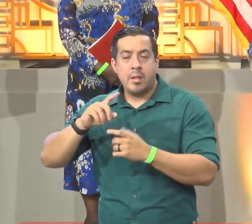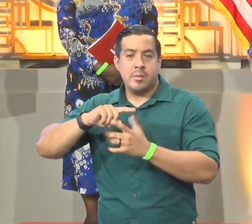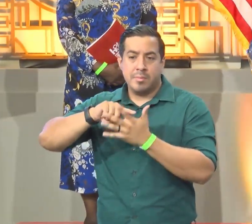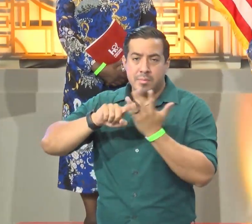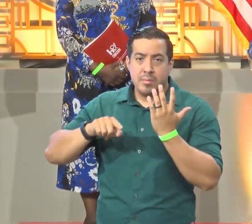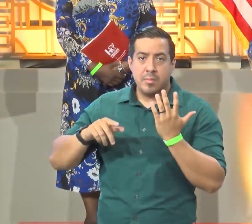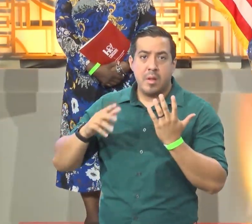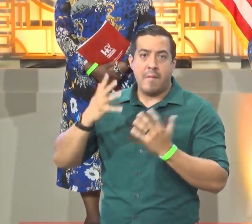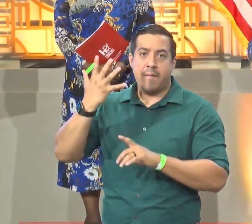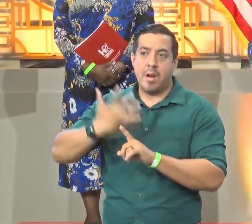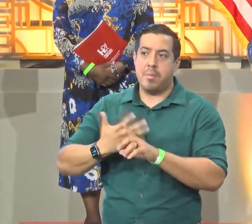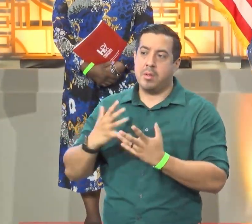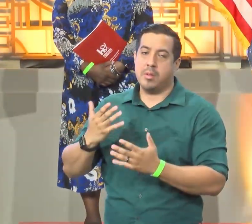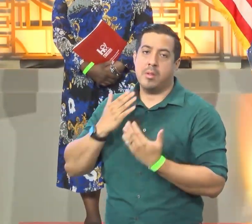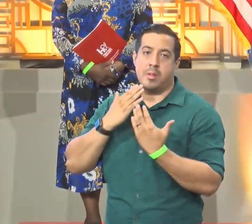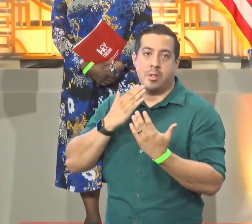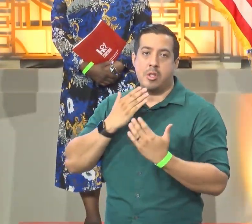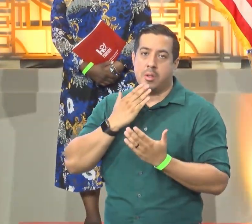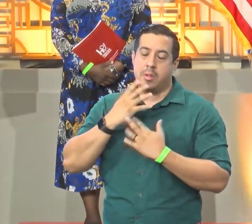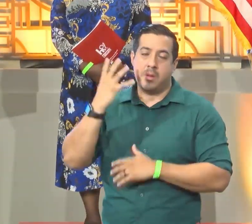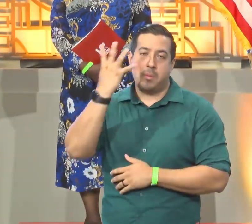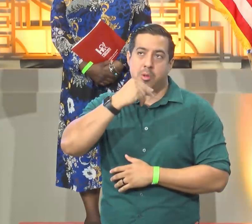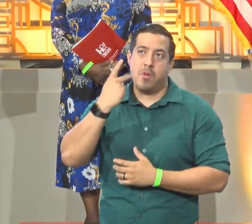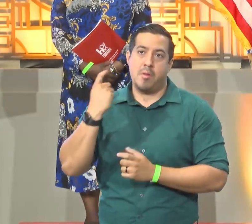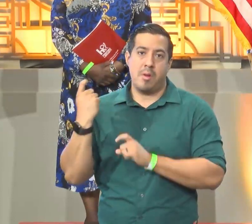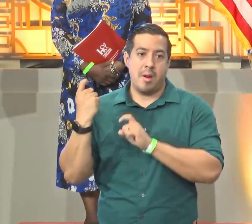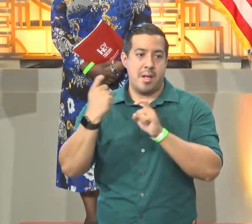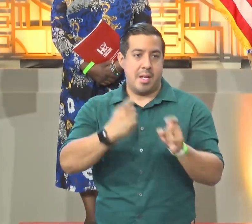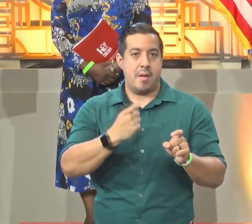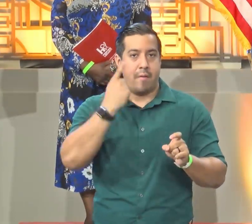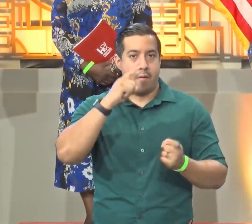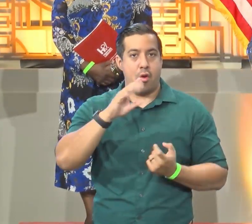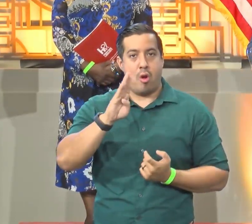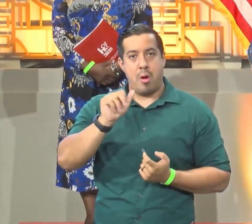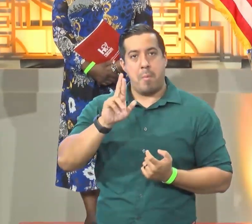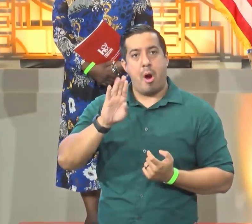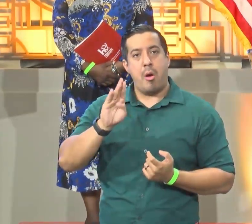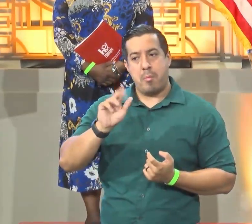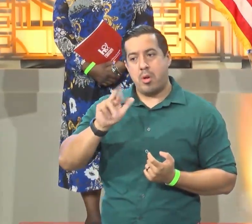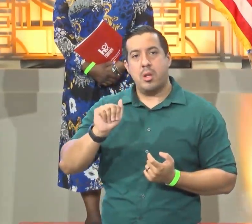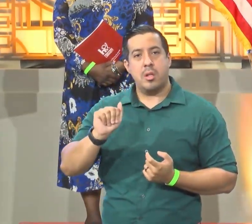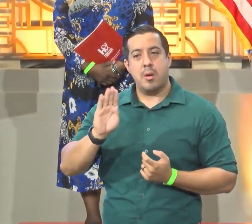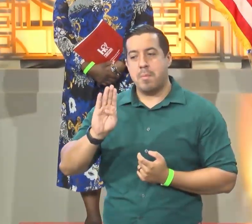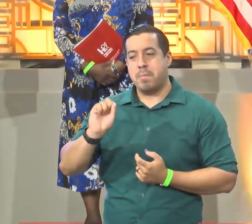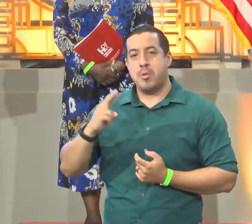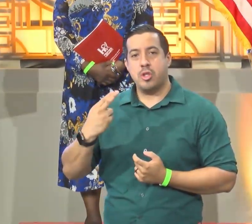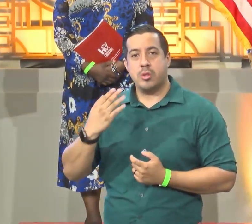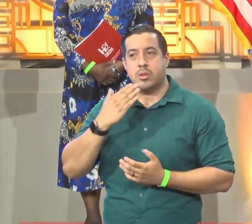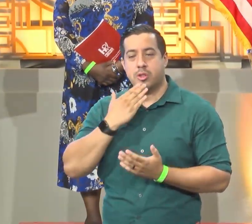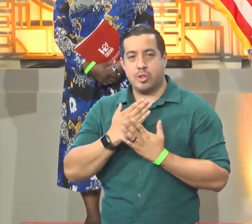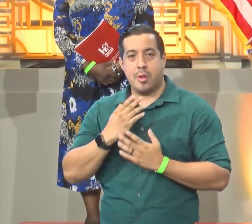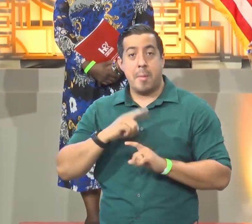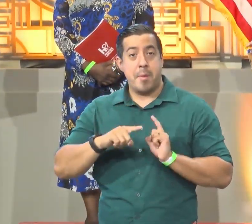5 months. What a beautiful gift to give to Barbara Bush, but it also says